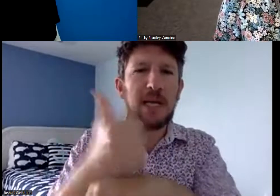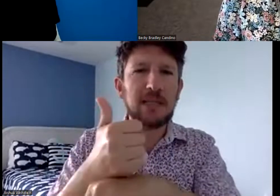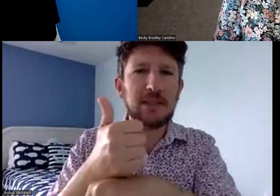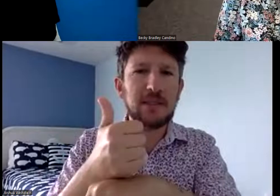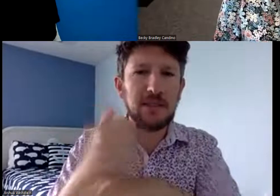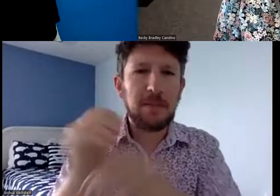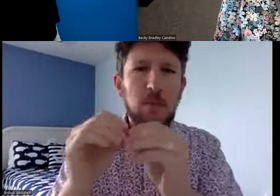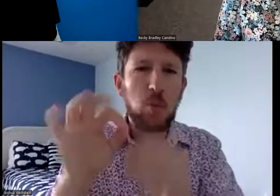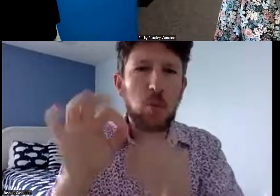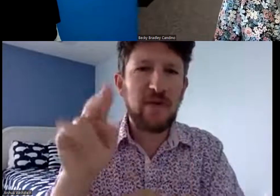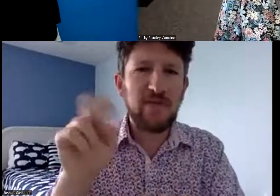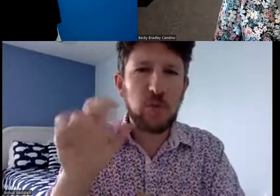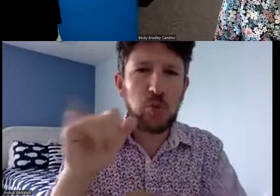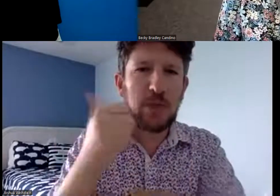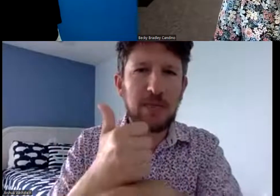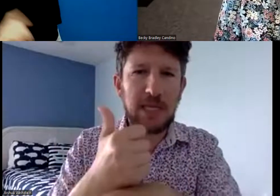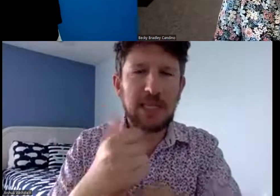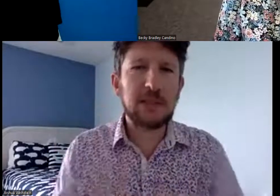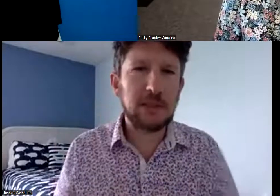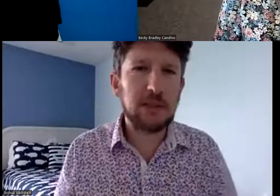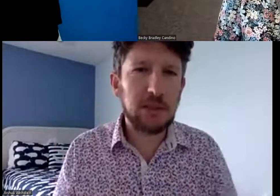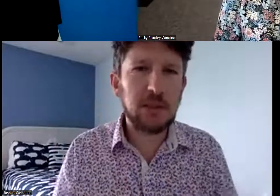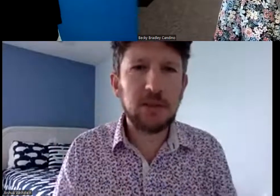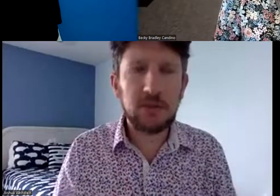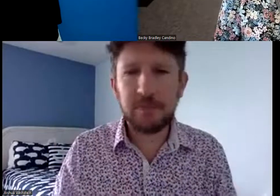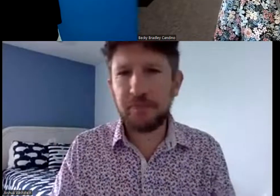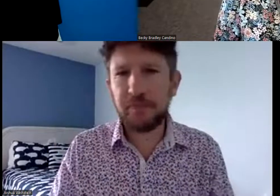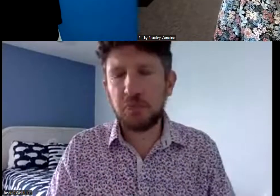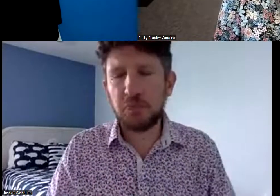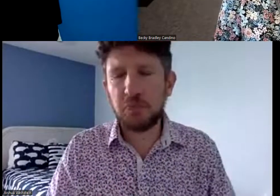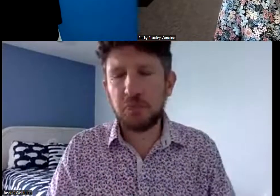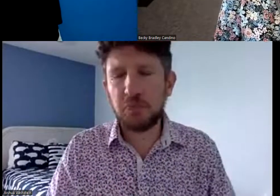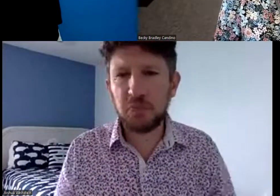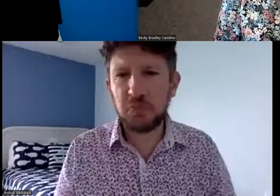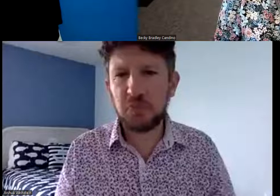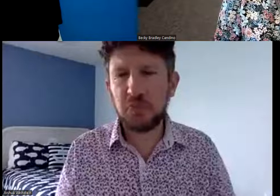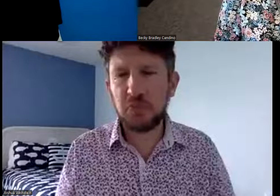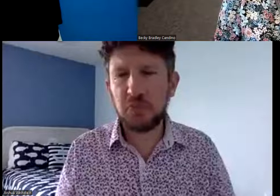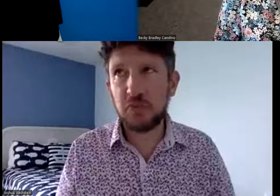Fluency. That's more of a fluency-based test.